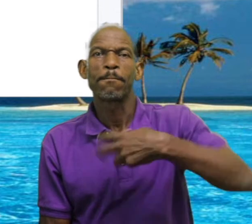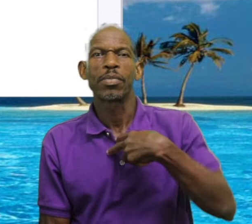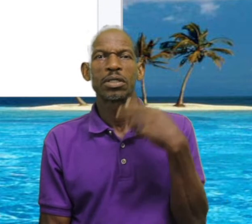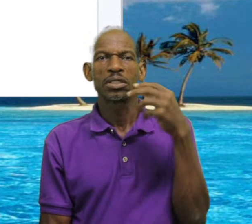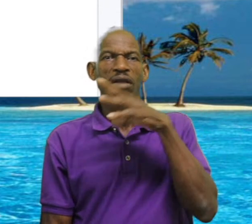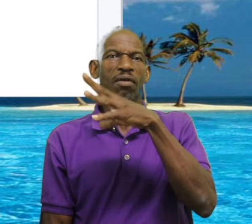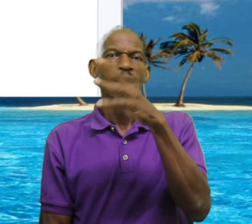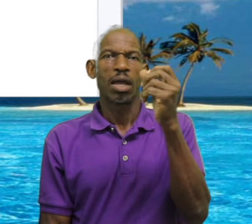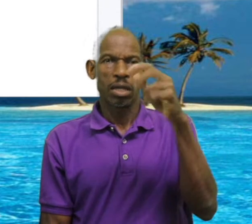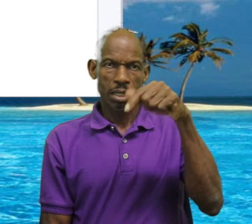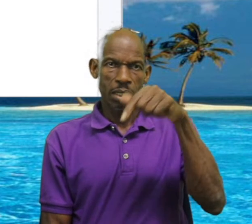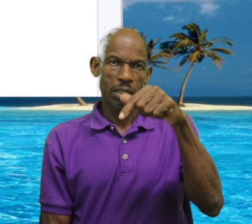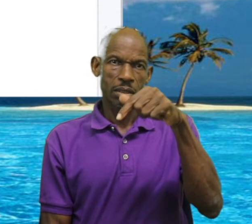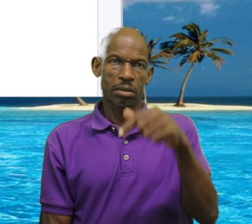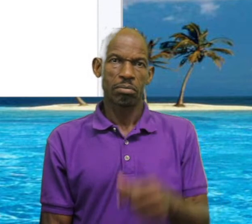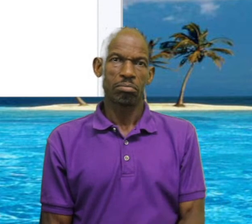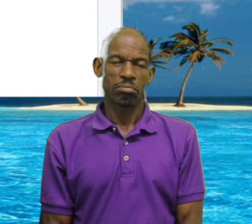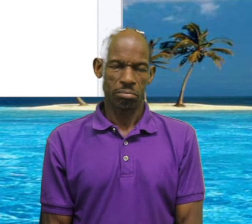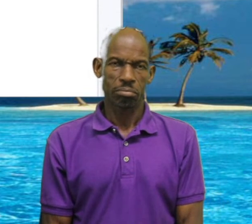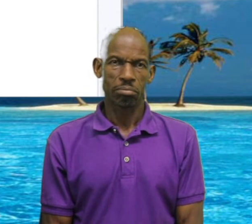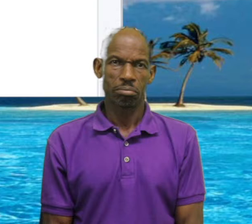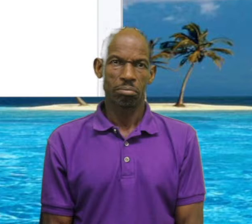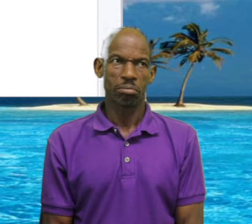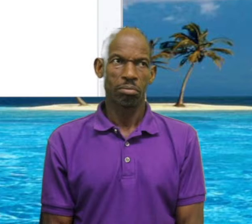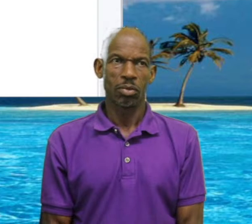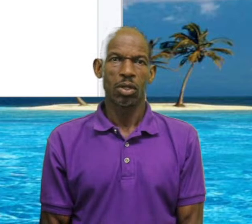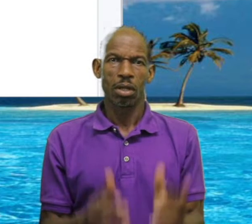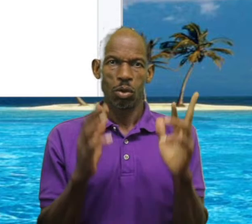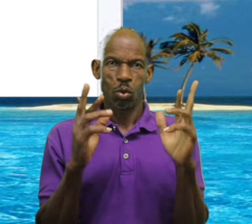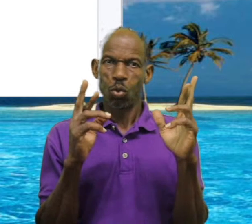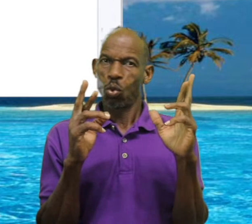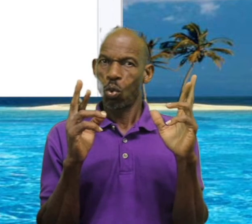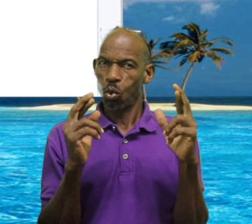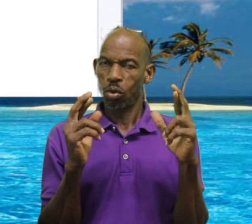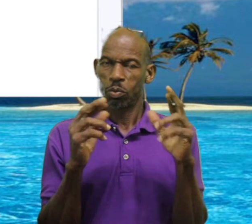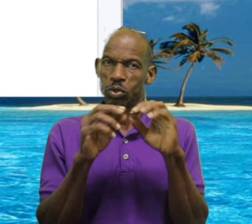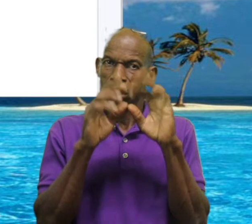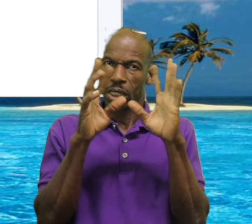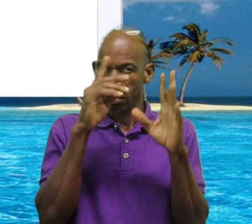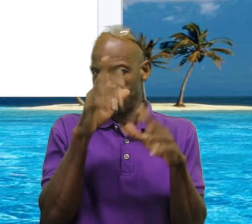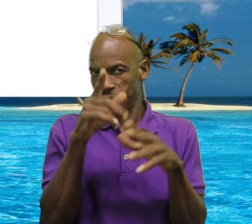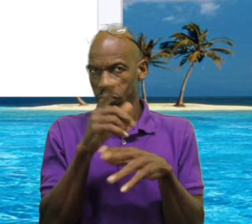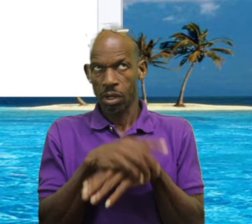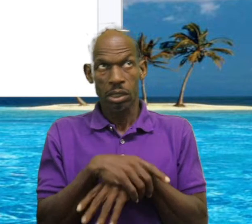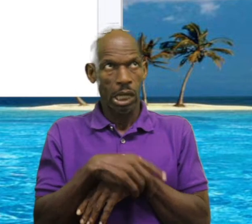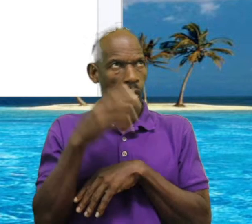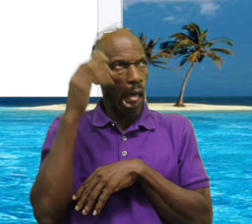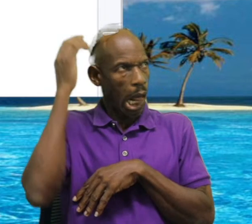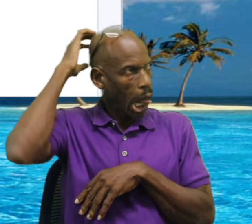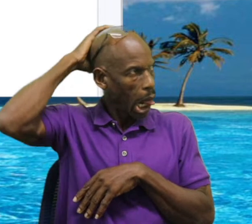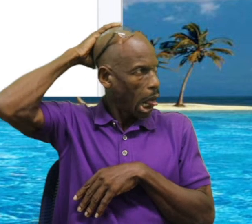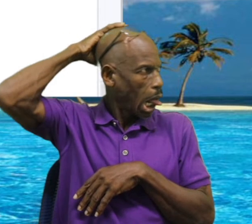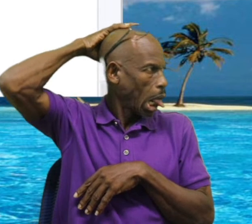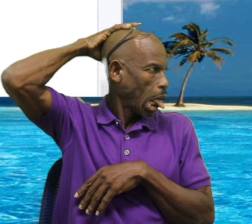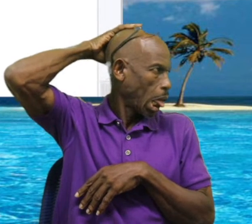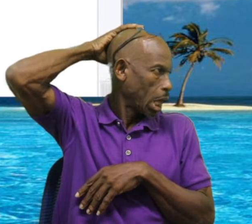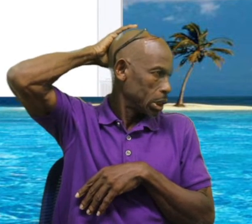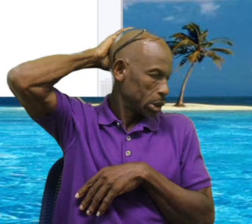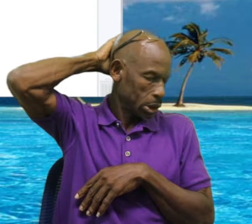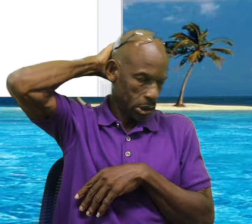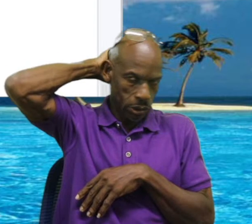So join. Okay, I hope it was clear to you. Look back, and this will be up on the